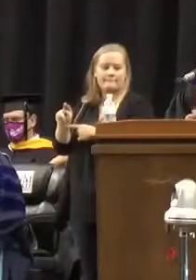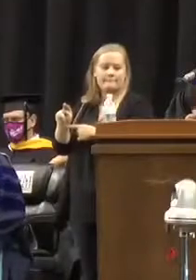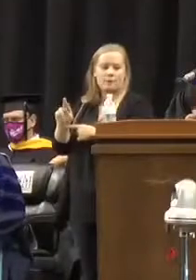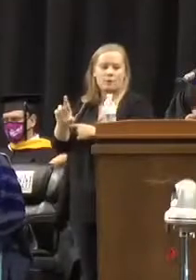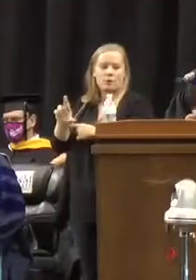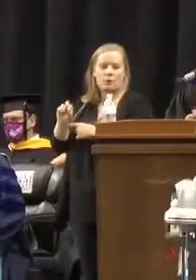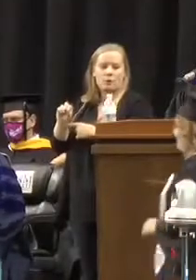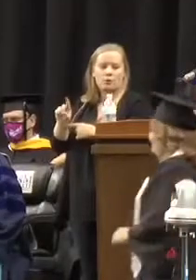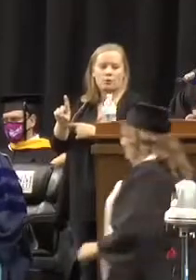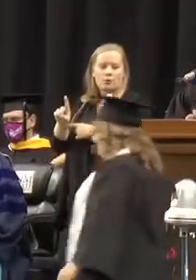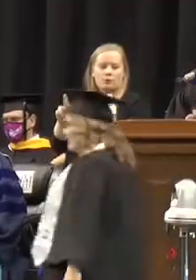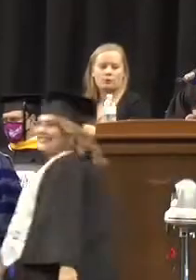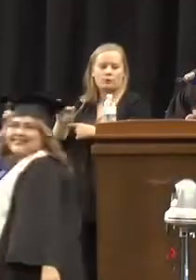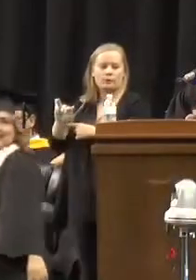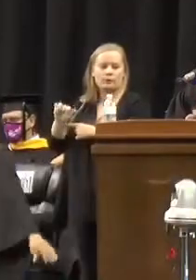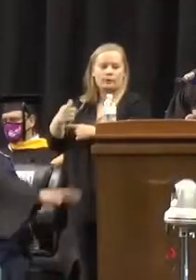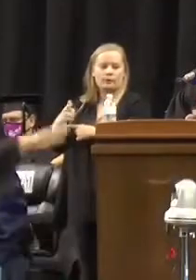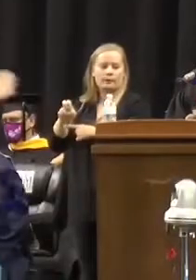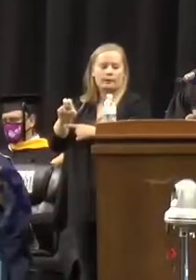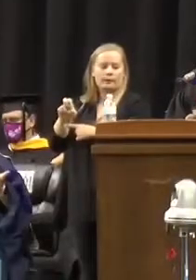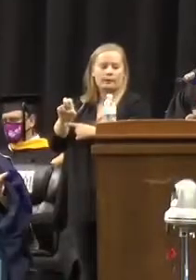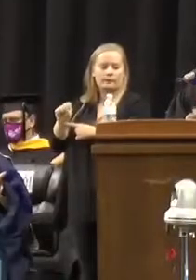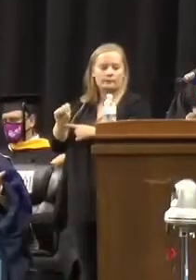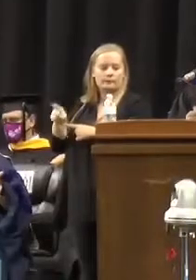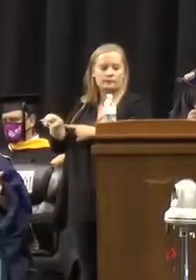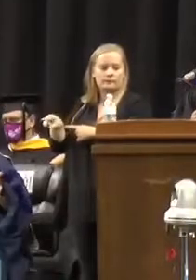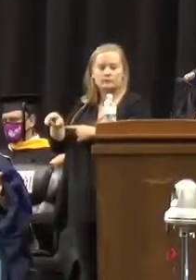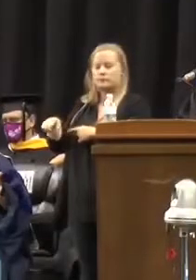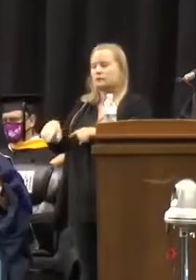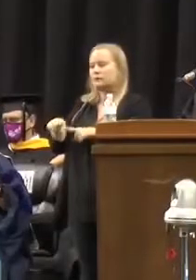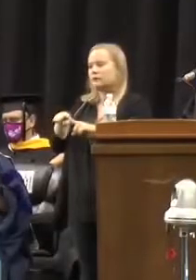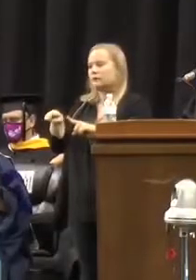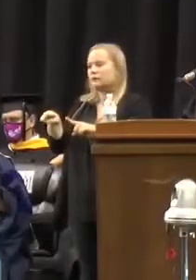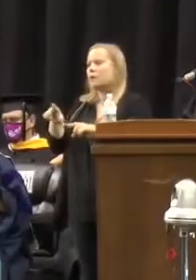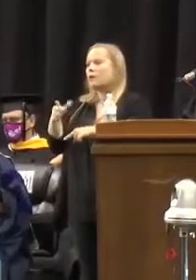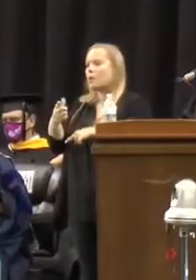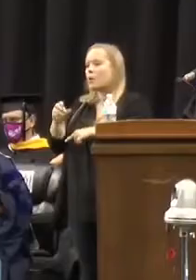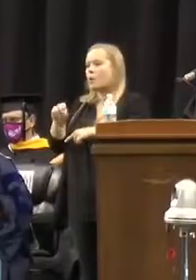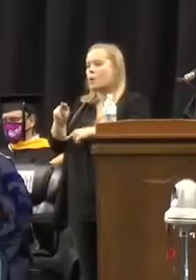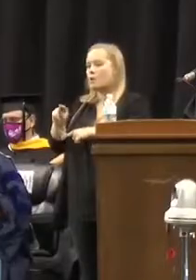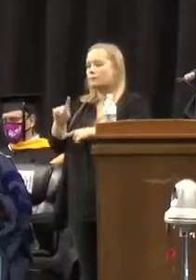Carmen Samantha Rodriguez Gonzalez.